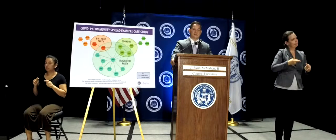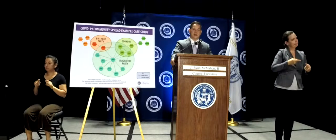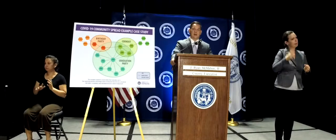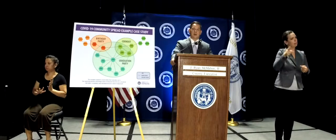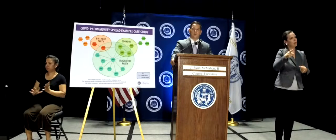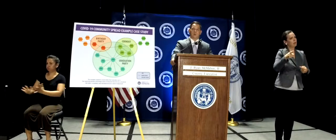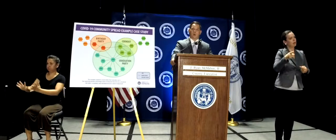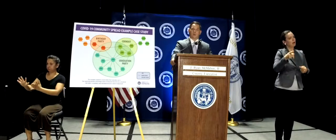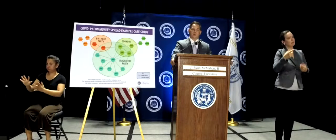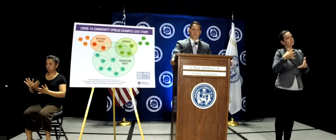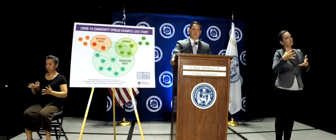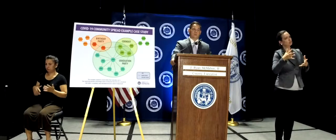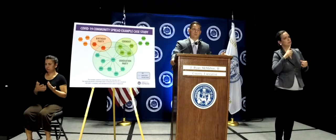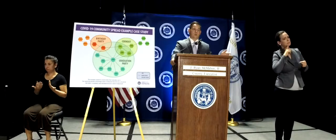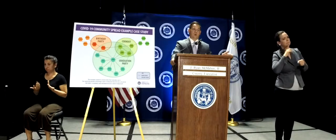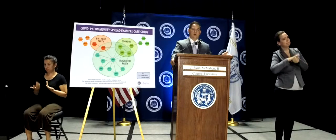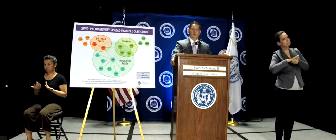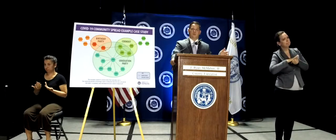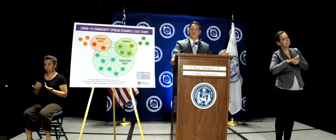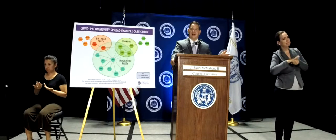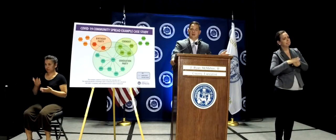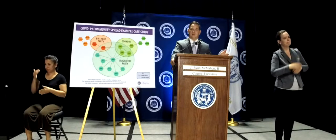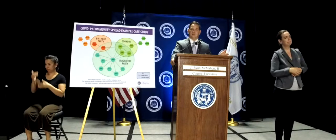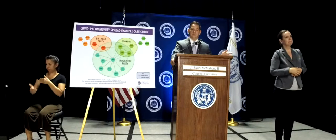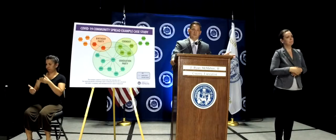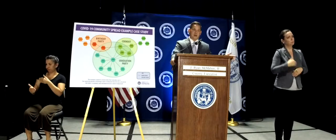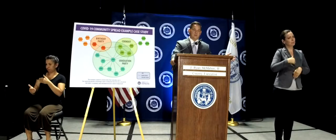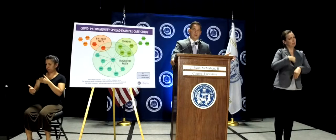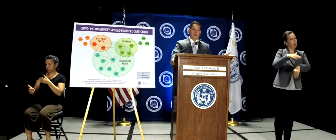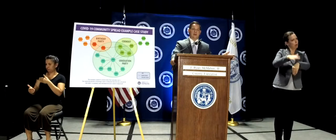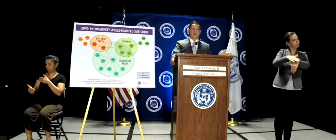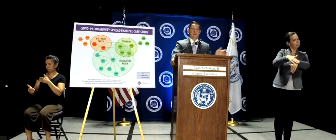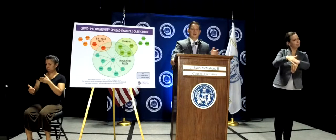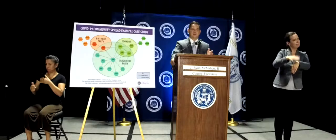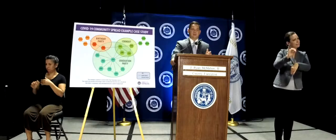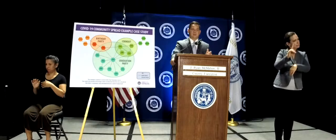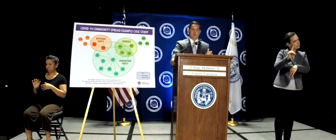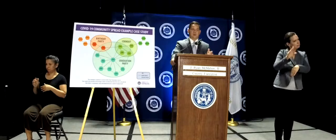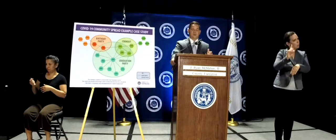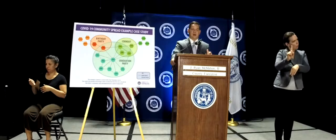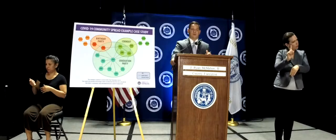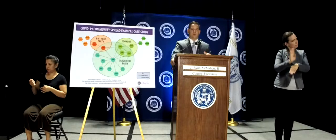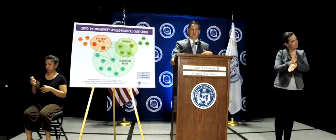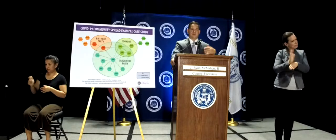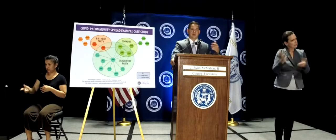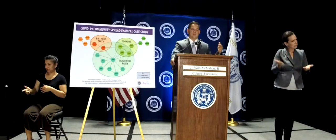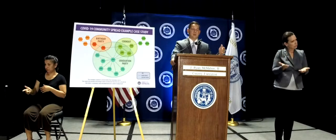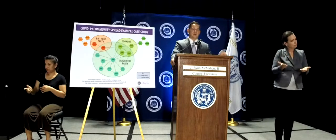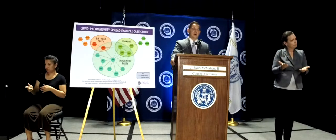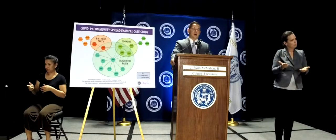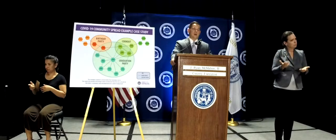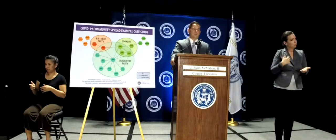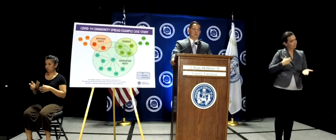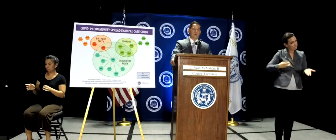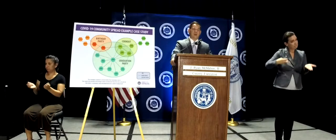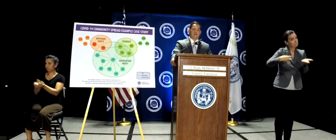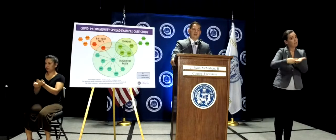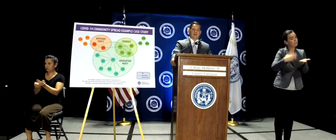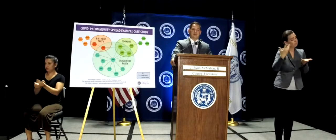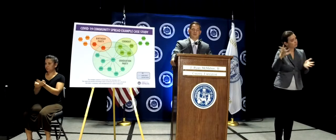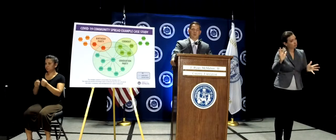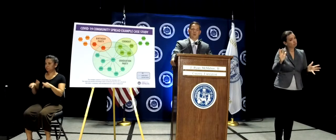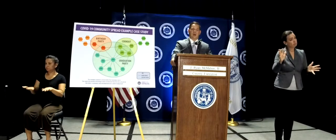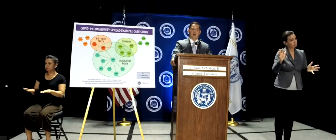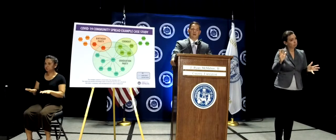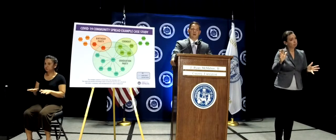and things like that. We worked with them. We warned them. We fined them. We fined them again. They closed down for a period of time. But we haven't